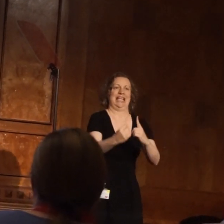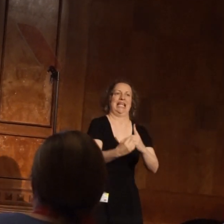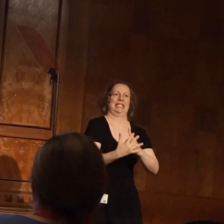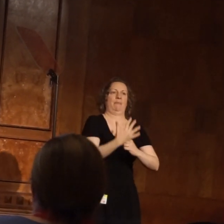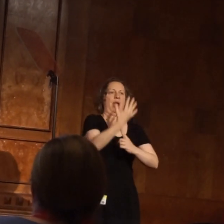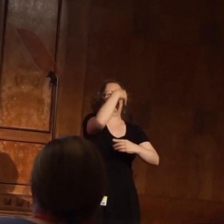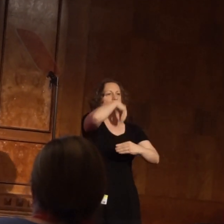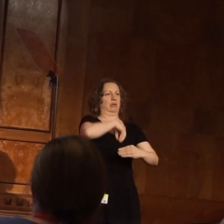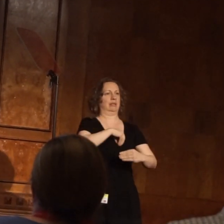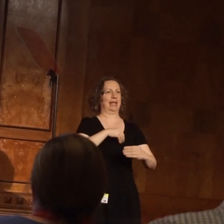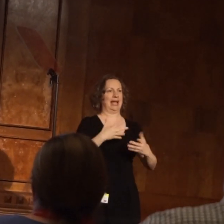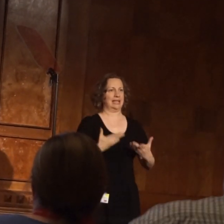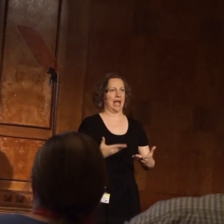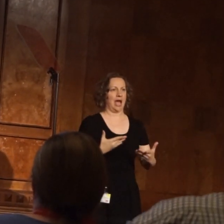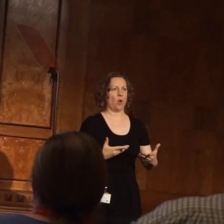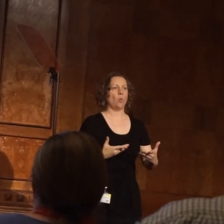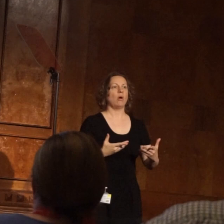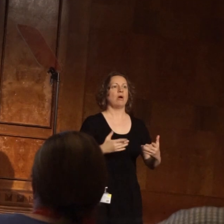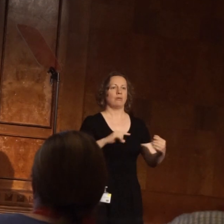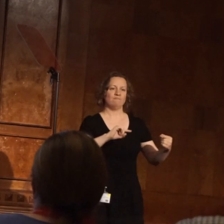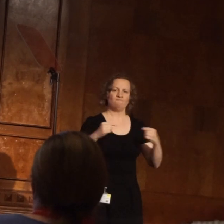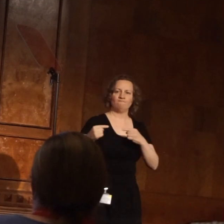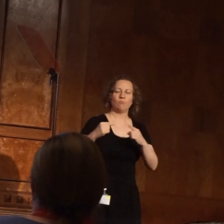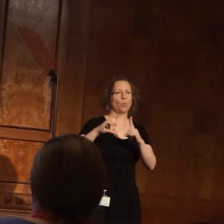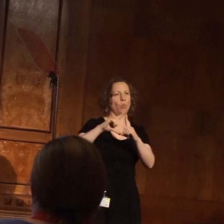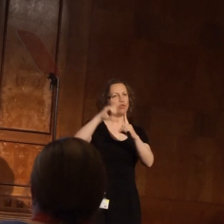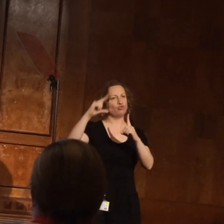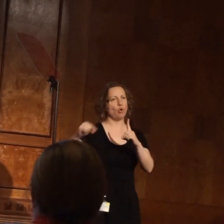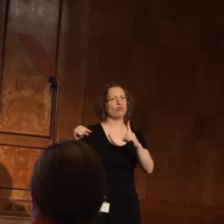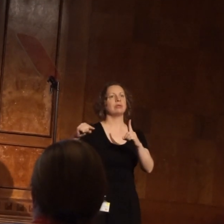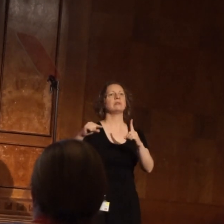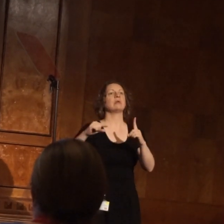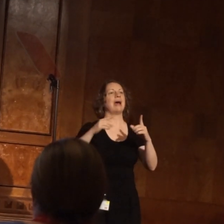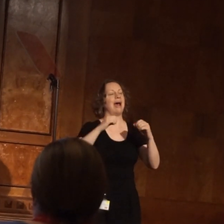to the Tories. And that is what is going to defeat them